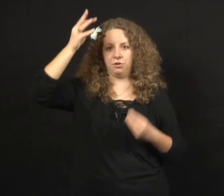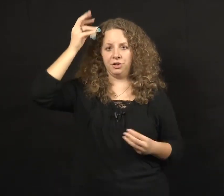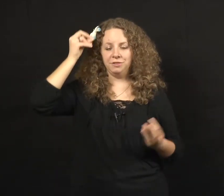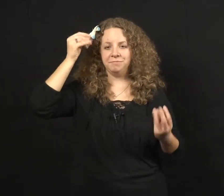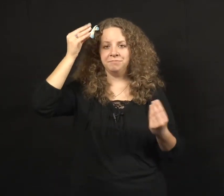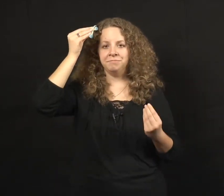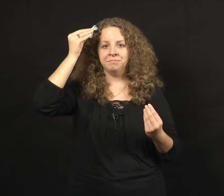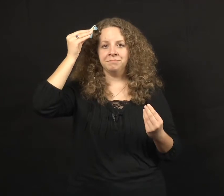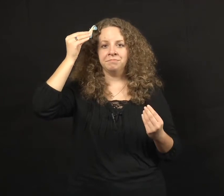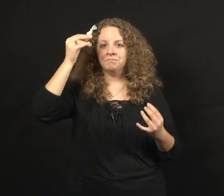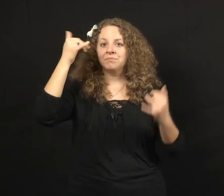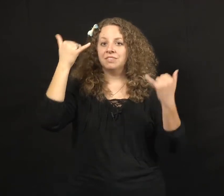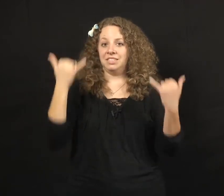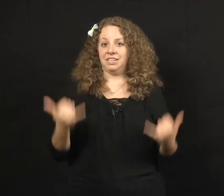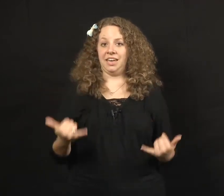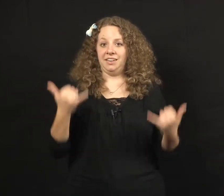over. Today.